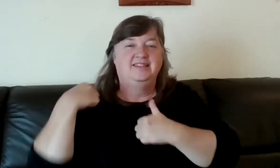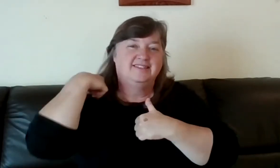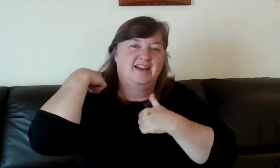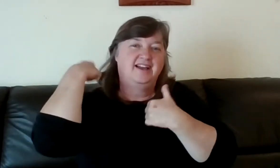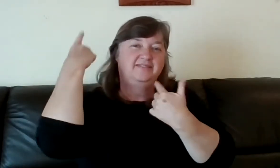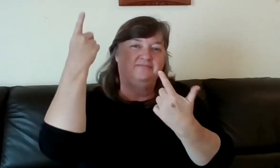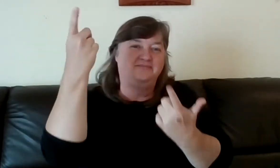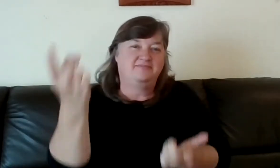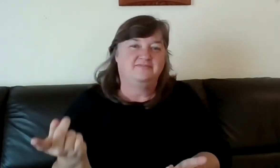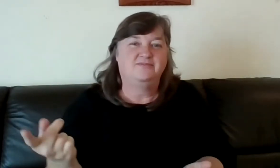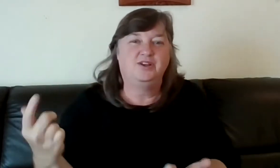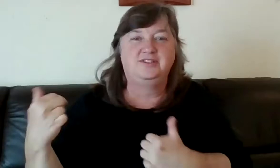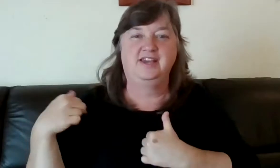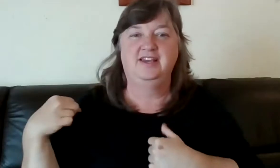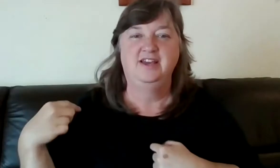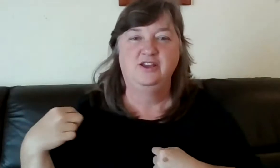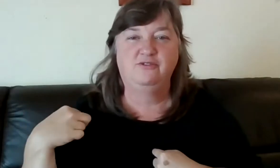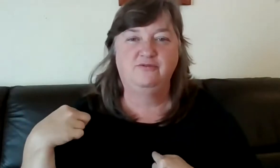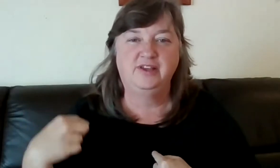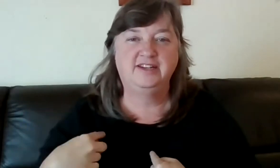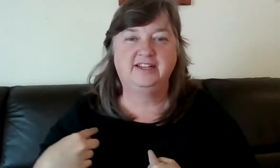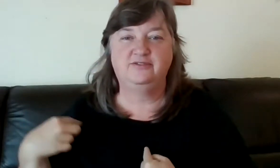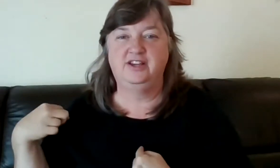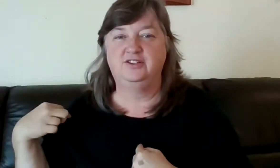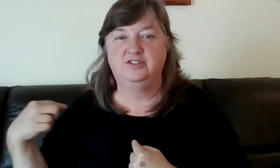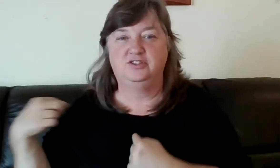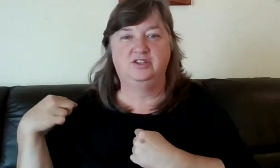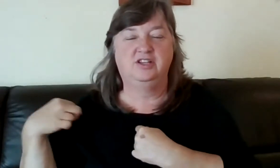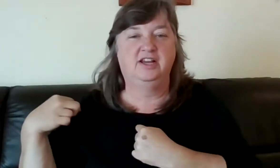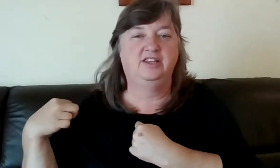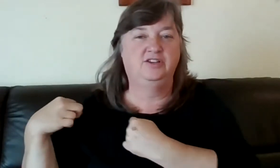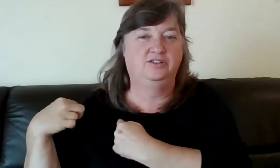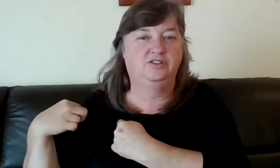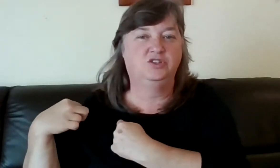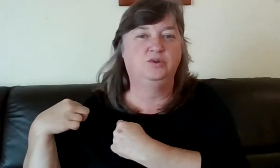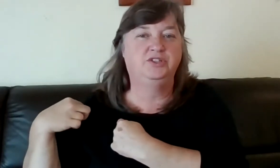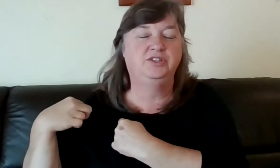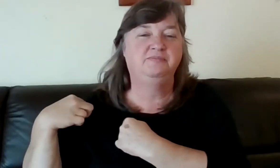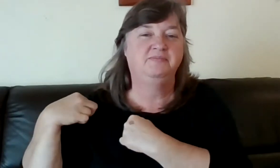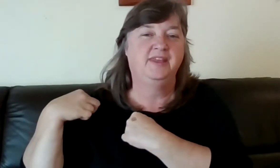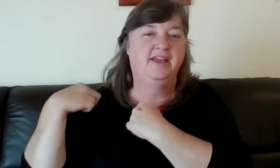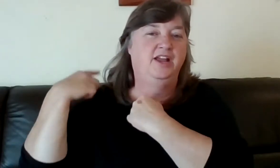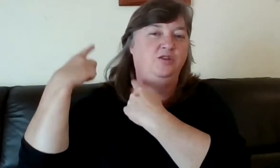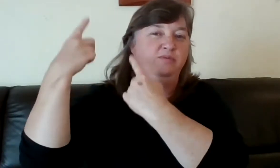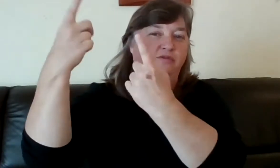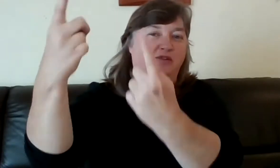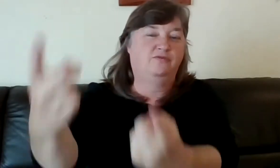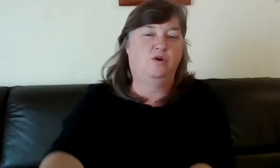This sign where you take your index fingers, your shoulder, and you move it